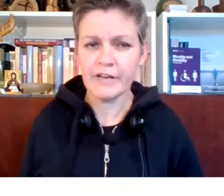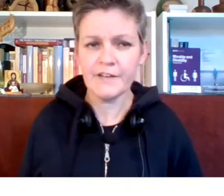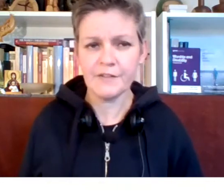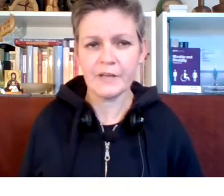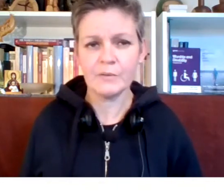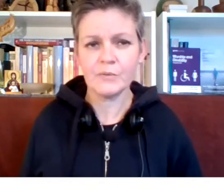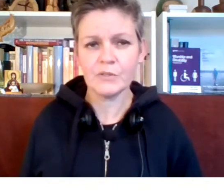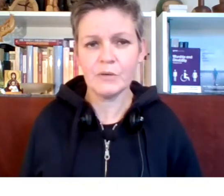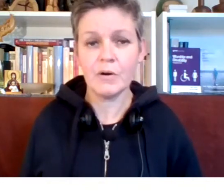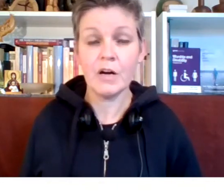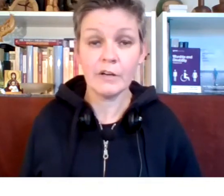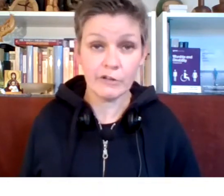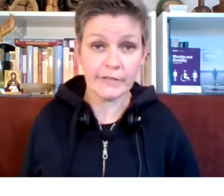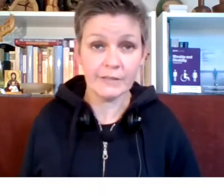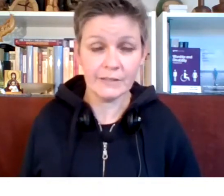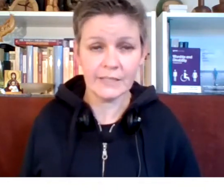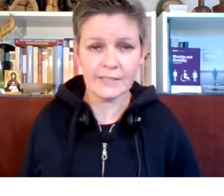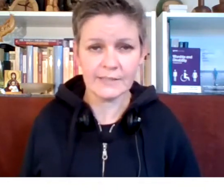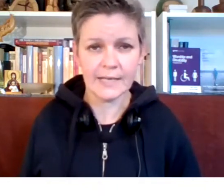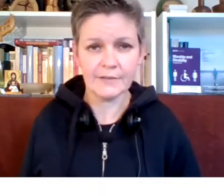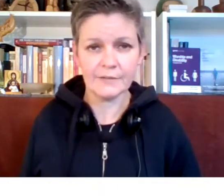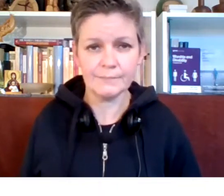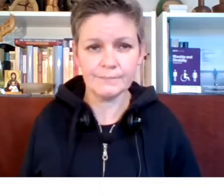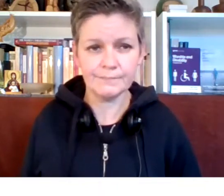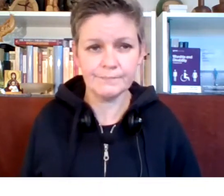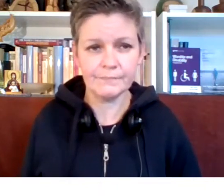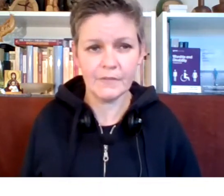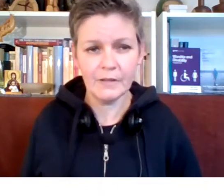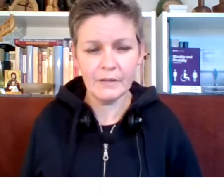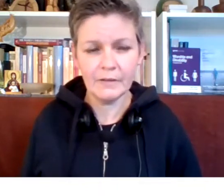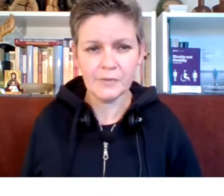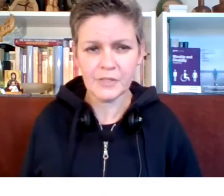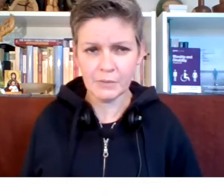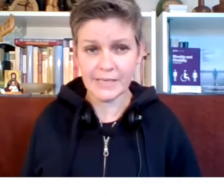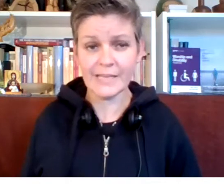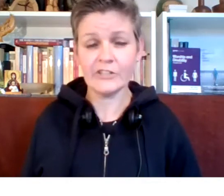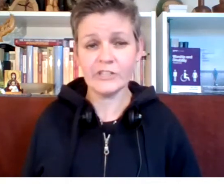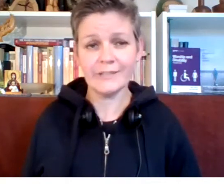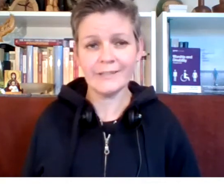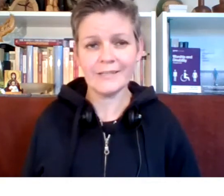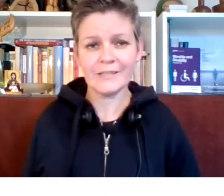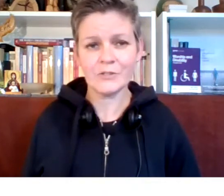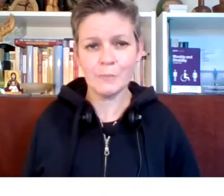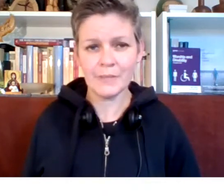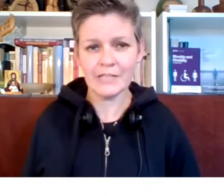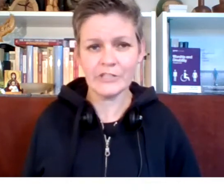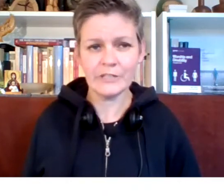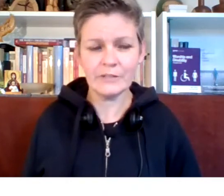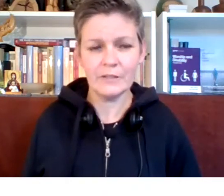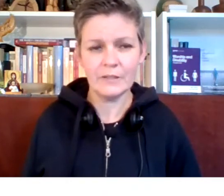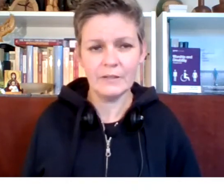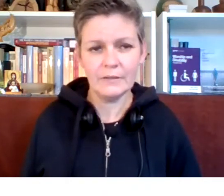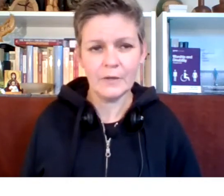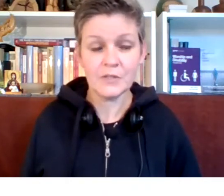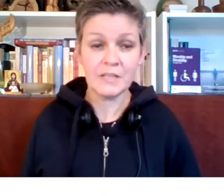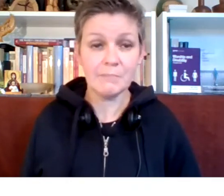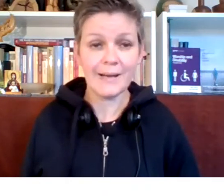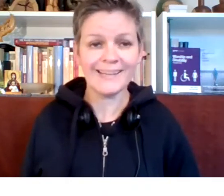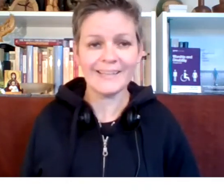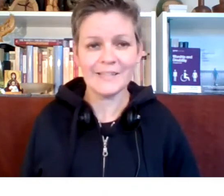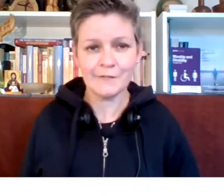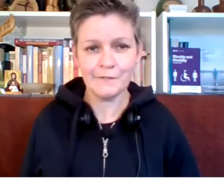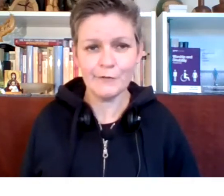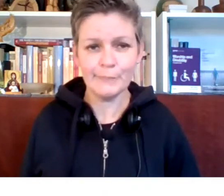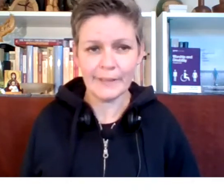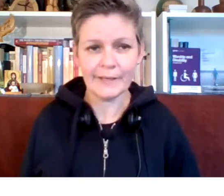Let us pray for those who are hungry in this land, whose only kitchen is a soup kitchen, whose only